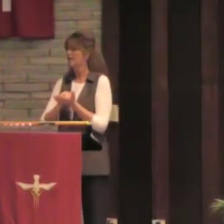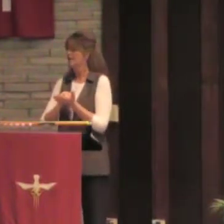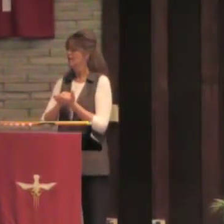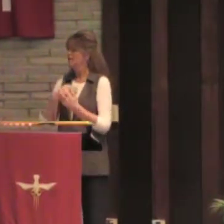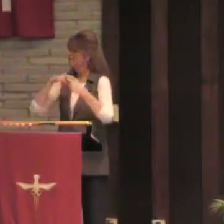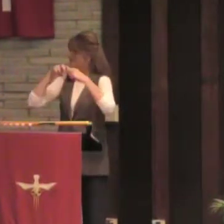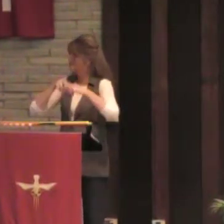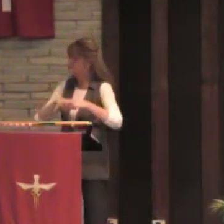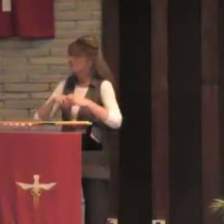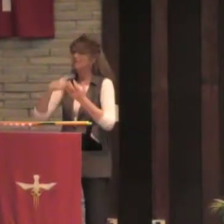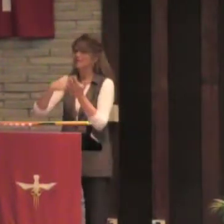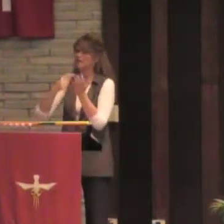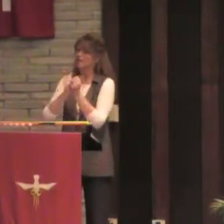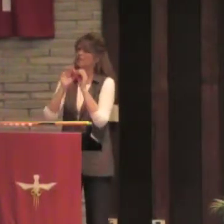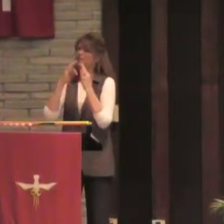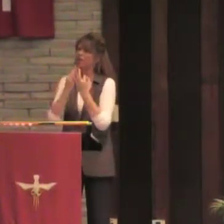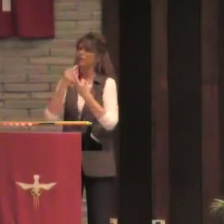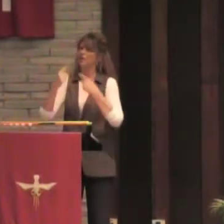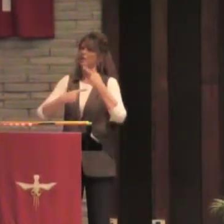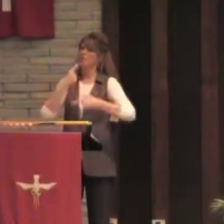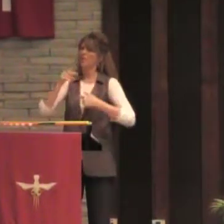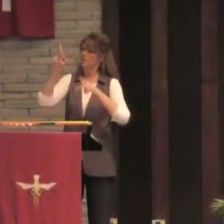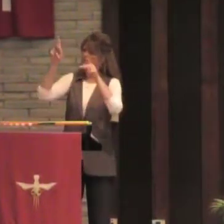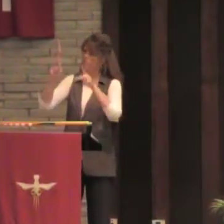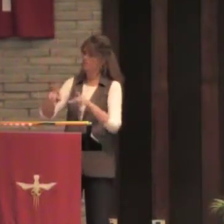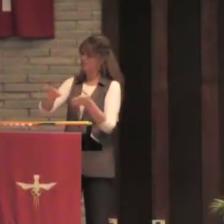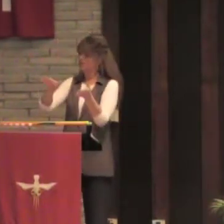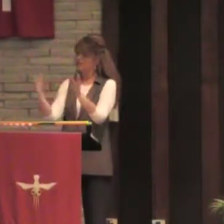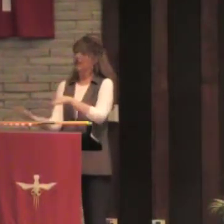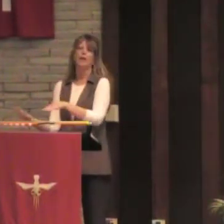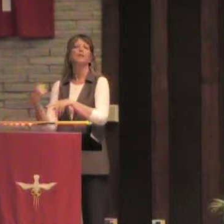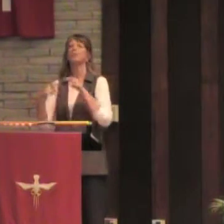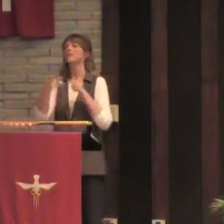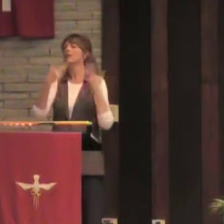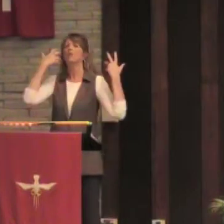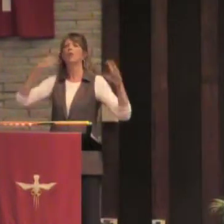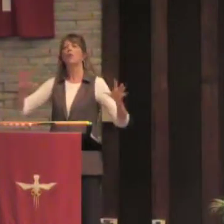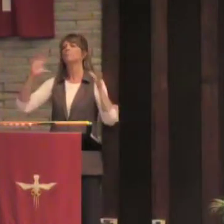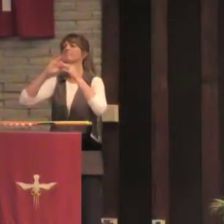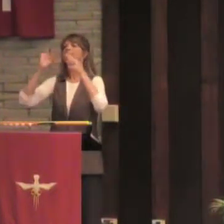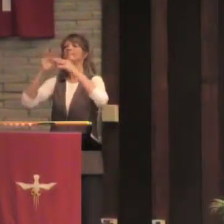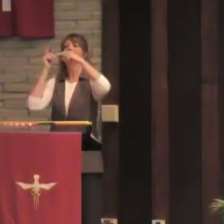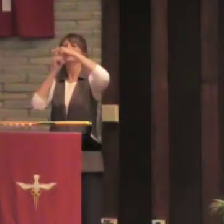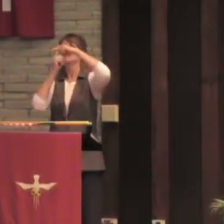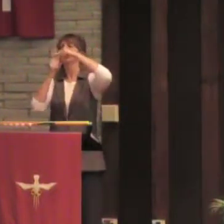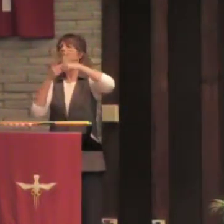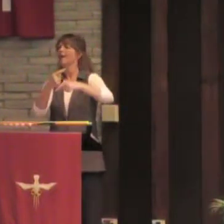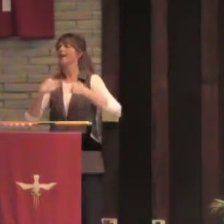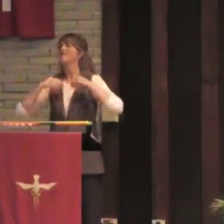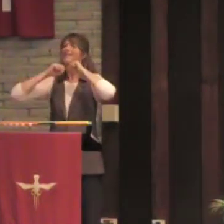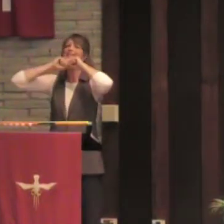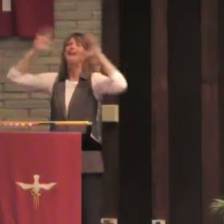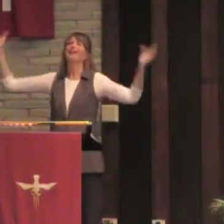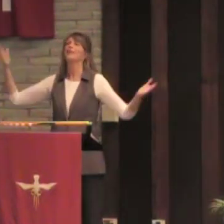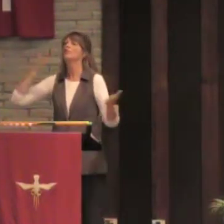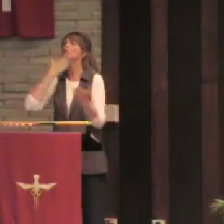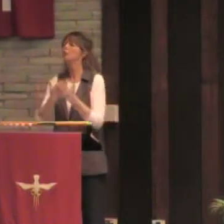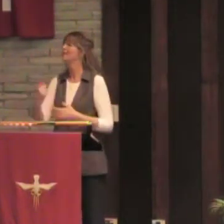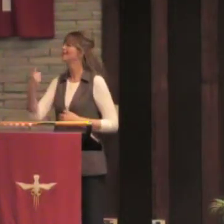You know, it can just make you sick if you think about it. You know, when I sit to You know, a lot of times they don't have anything positive